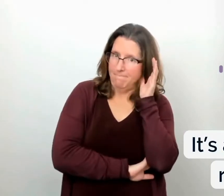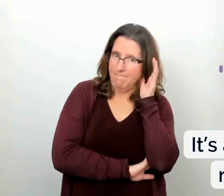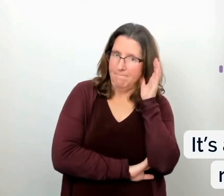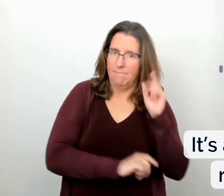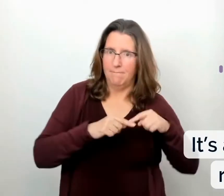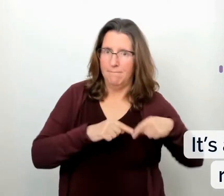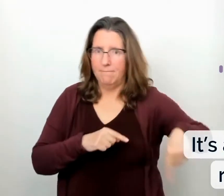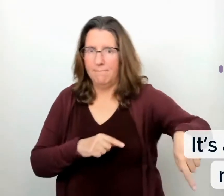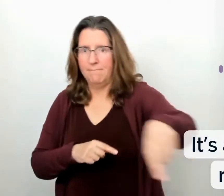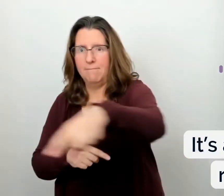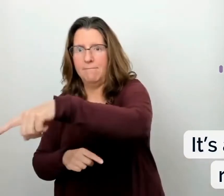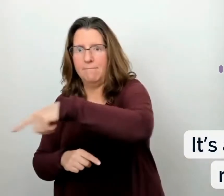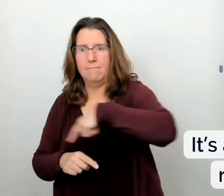The bully listened to each of them